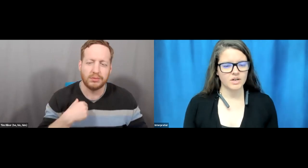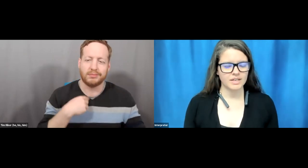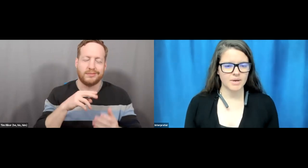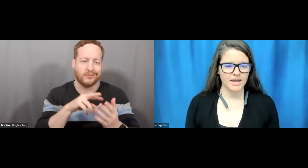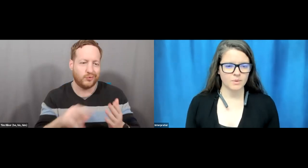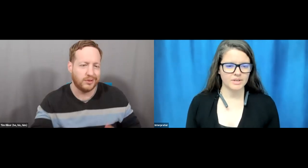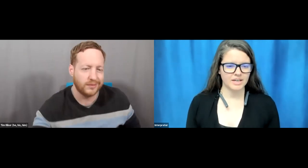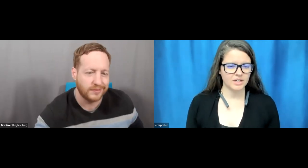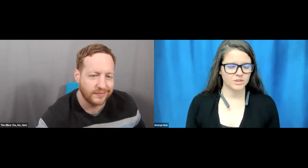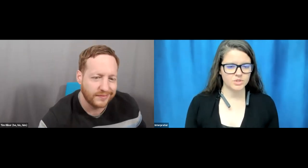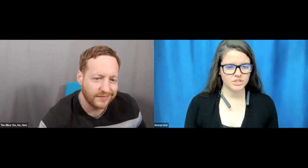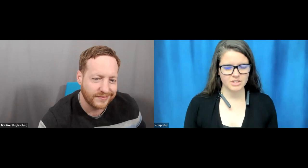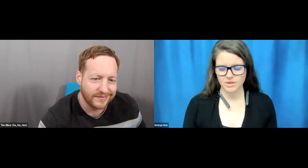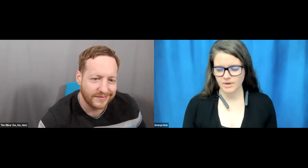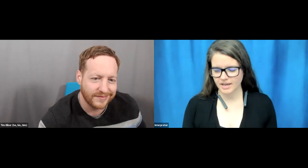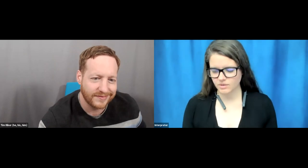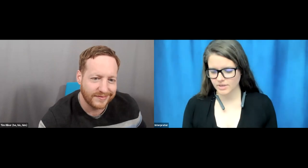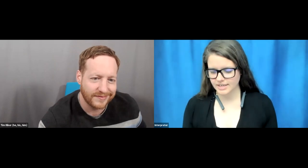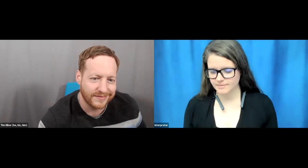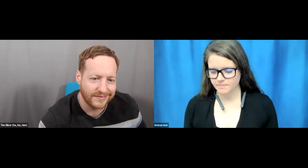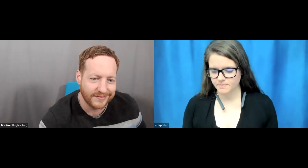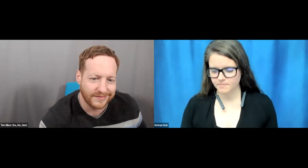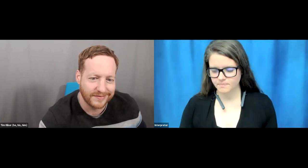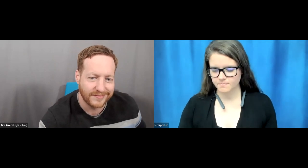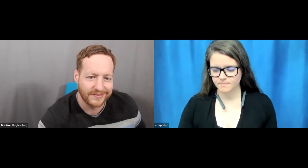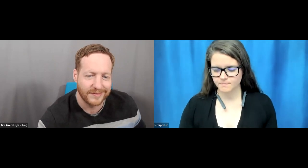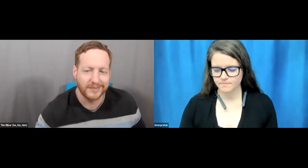Talking about equity and inclusion, let me go ahead and read it.